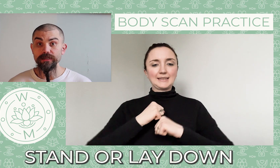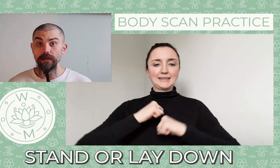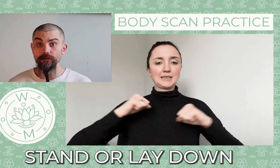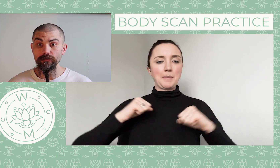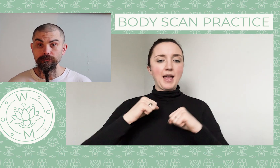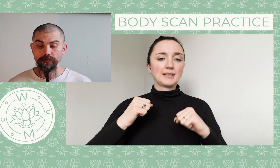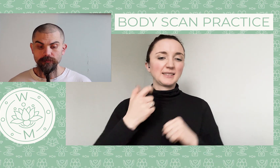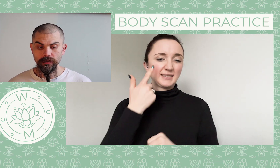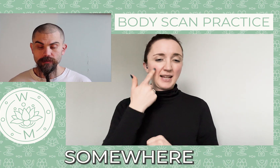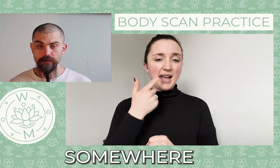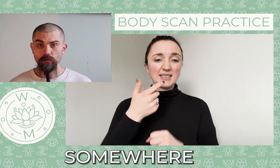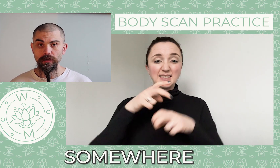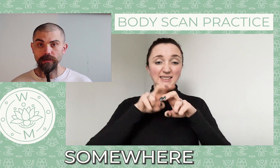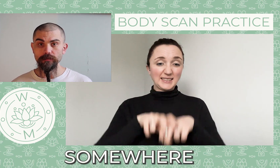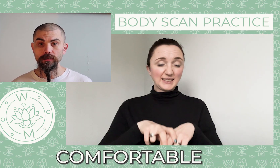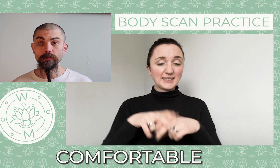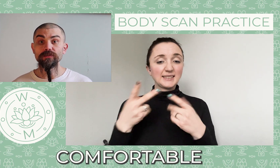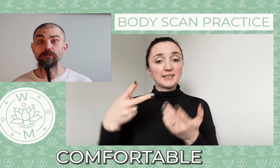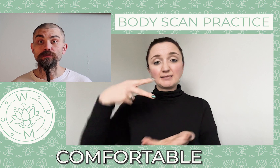down somewhere comfortable